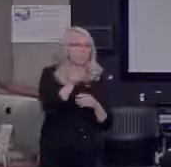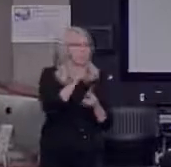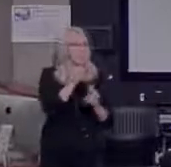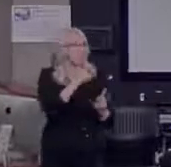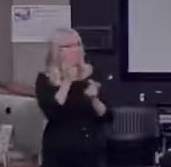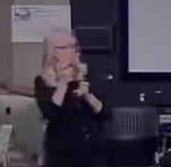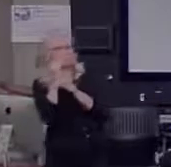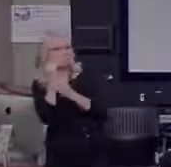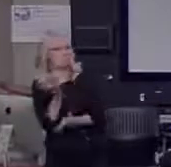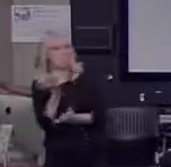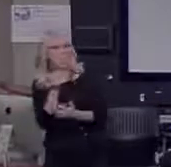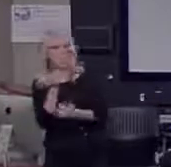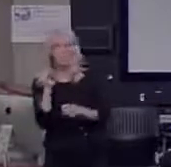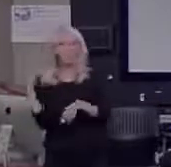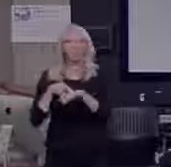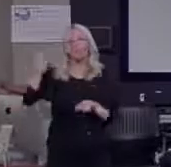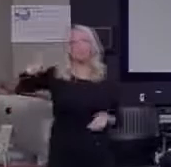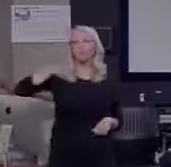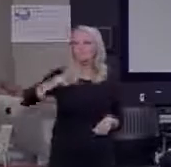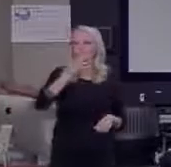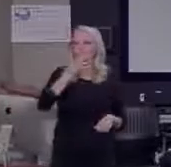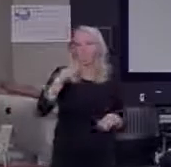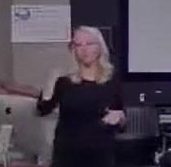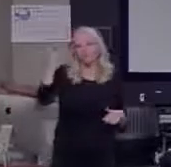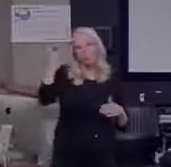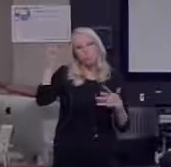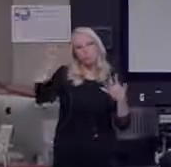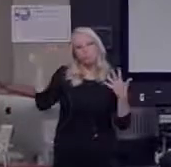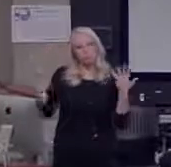can pose as an expert. The back of a